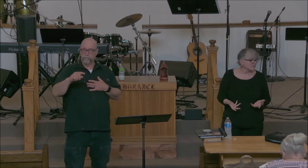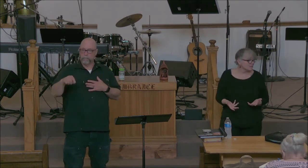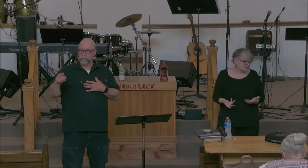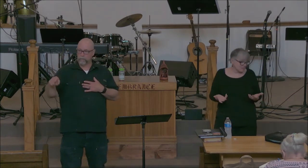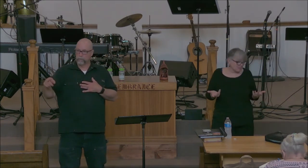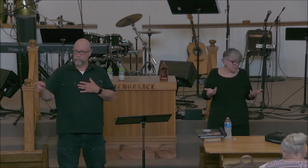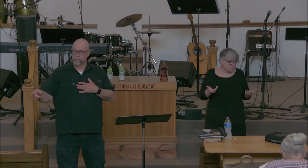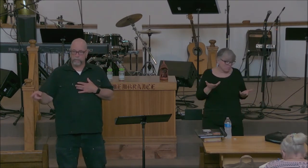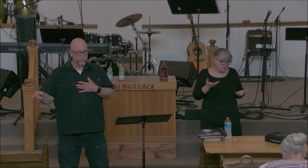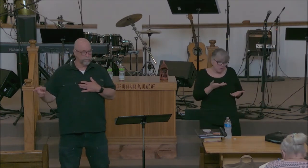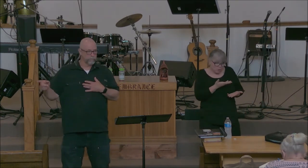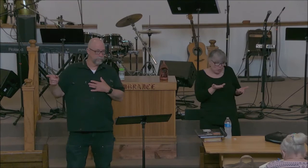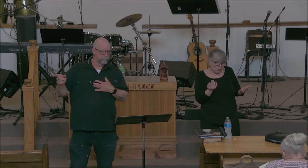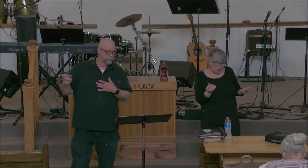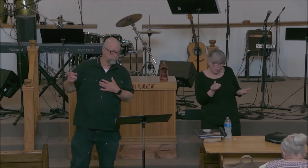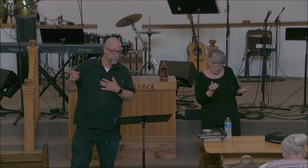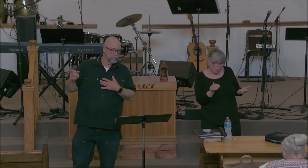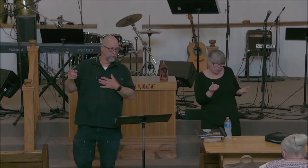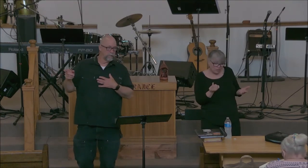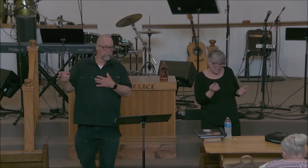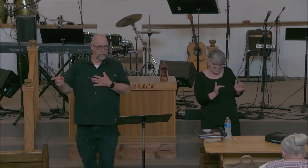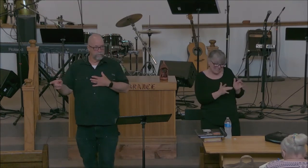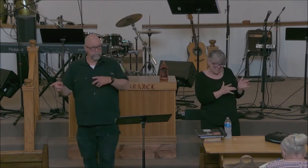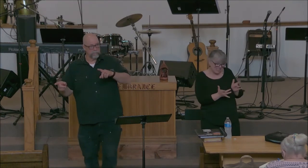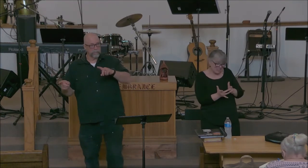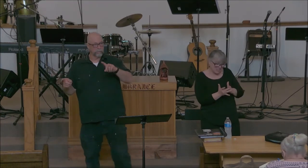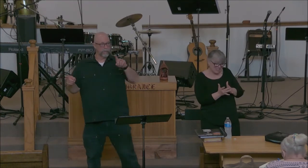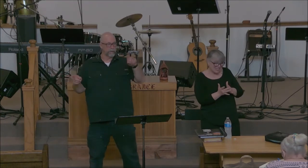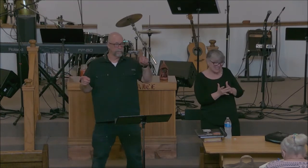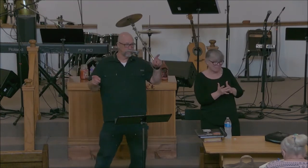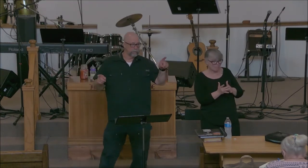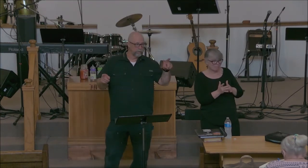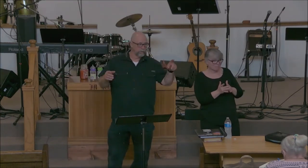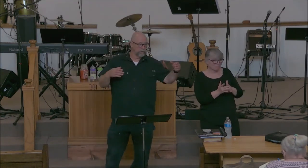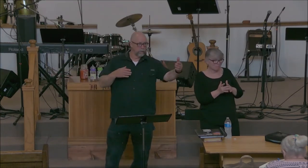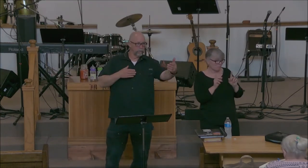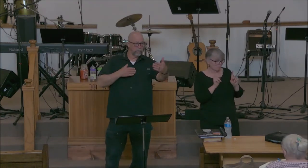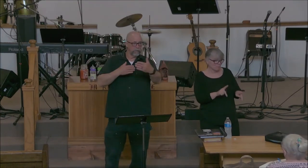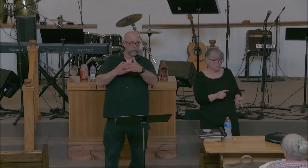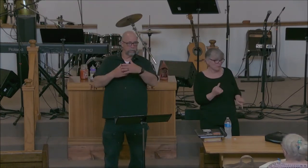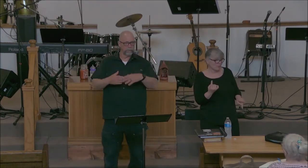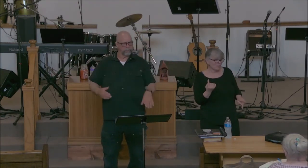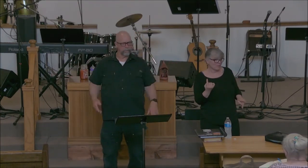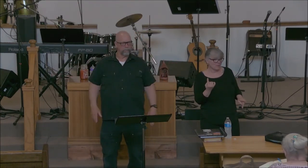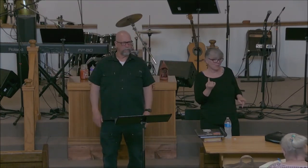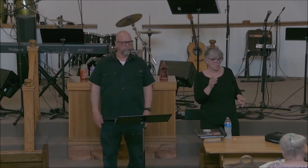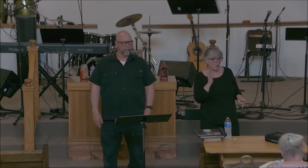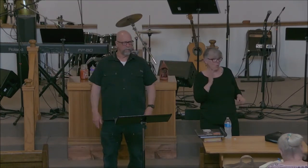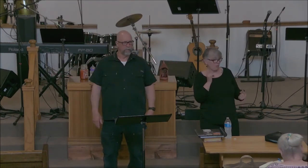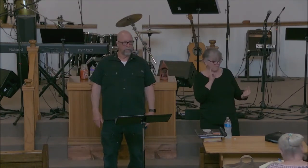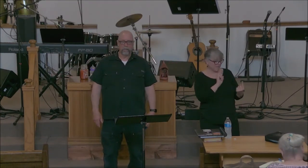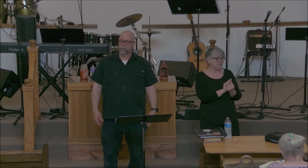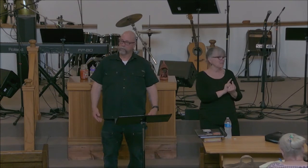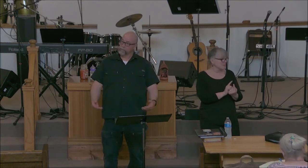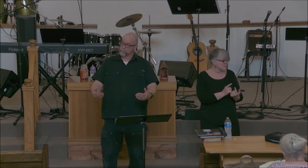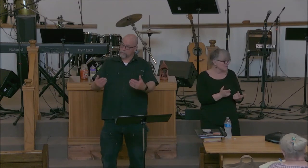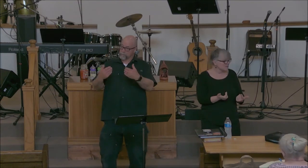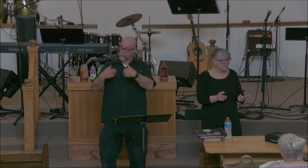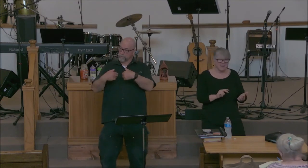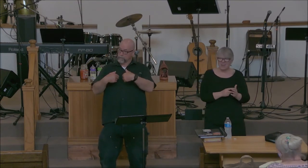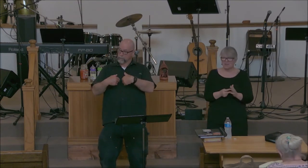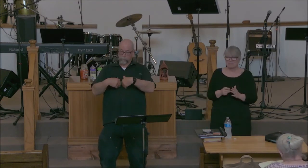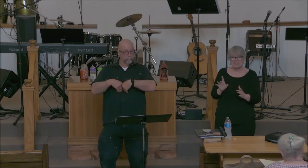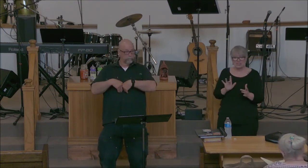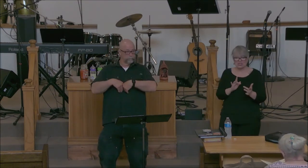You might be the only Jesus somebody will ever run into. And you say, well, what do you mean? Well, Jesus